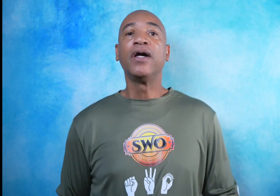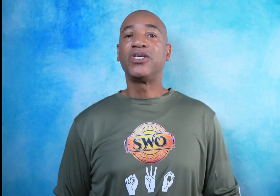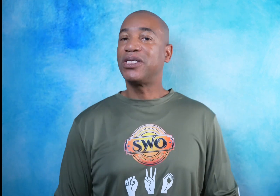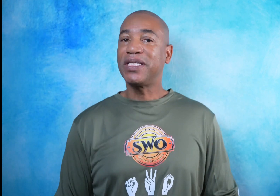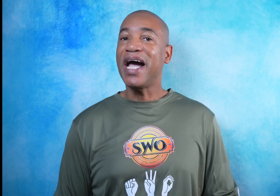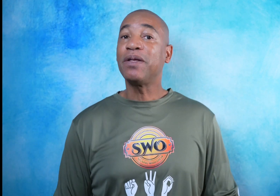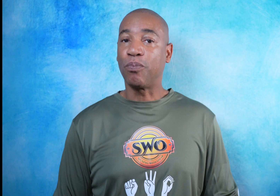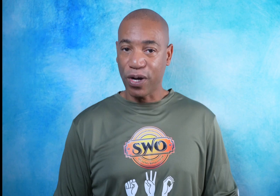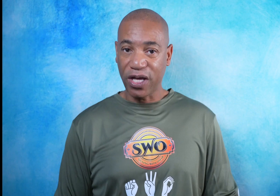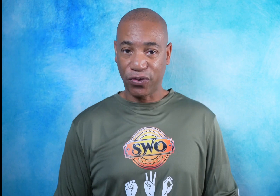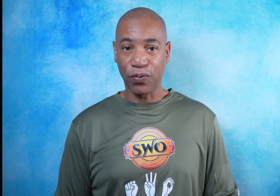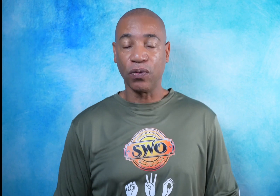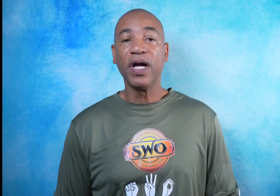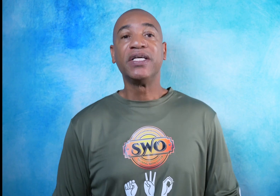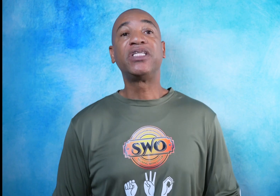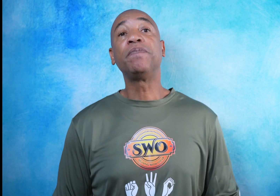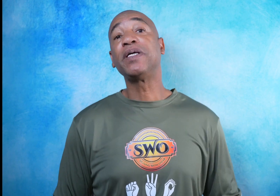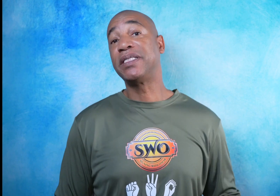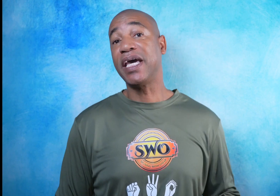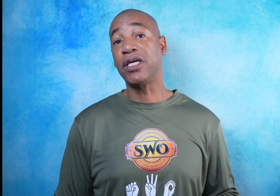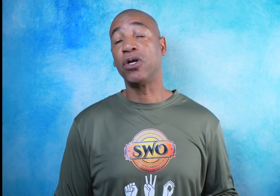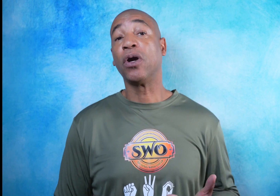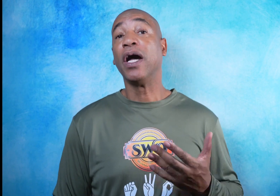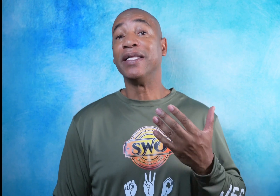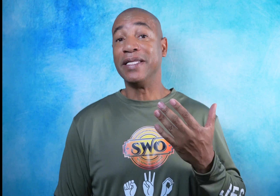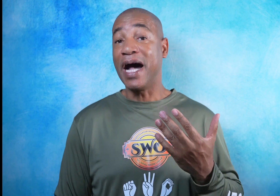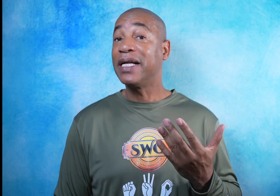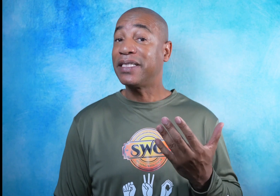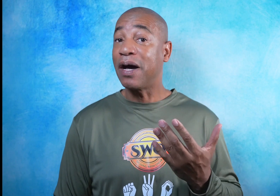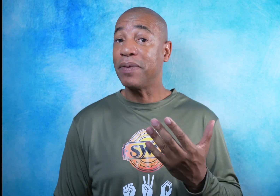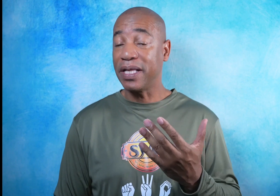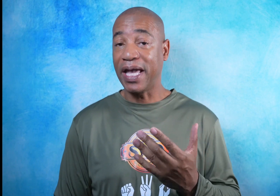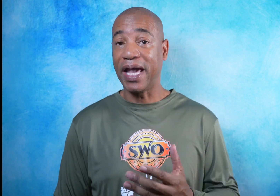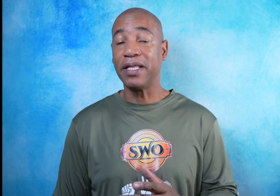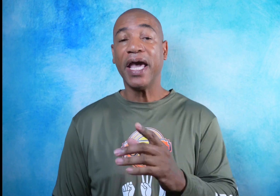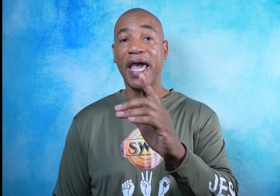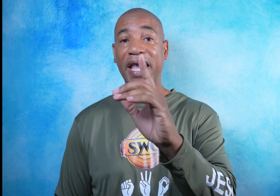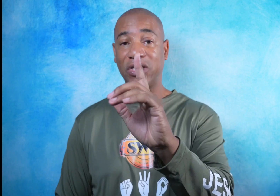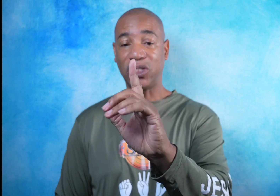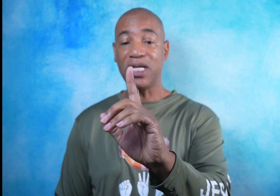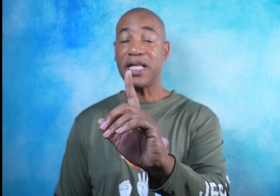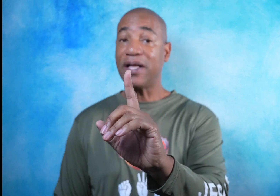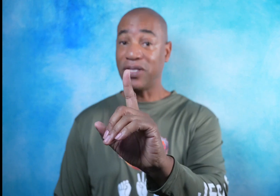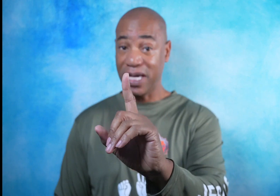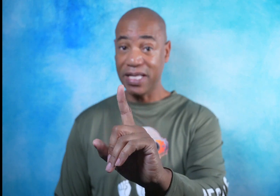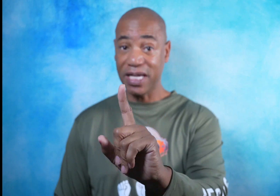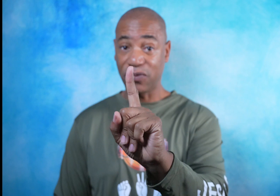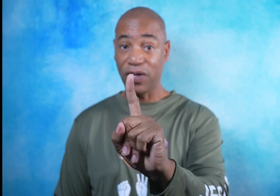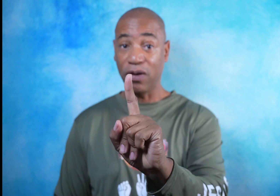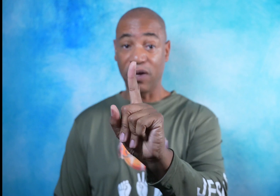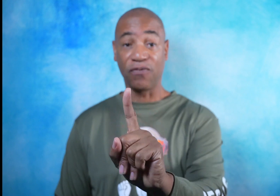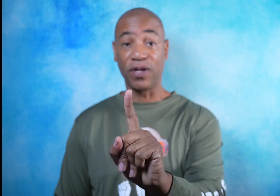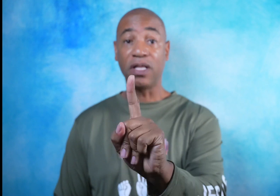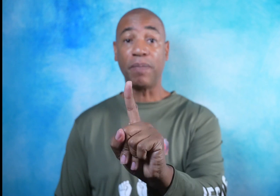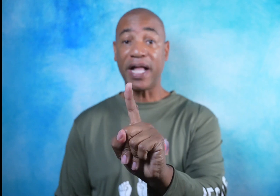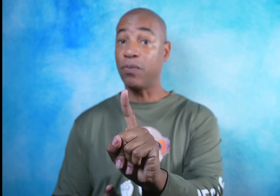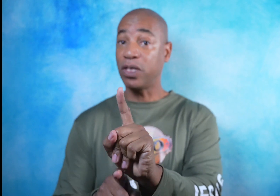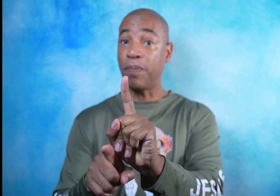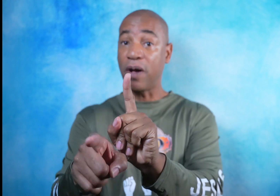To sign breakthrough, simply take your non-dominant hand, extend out the index finger in front of the body with the palm